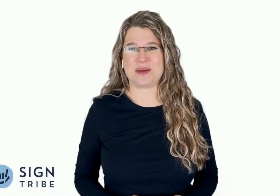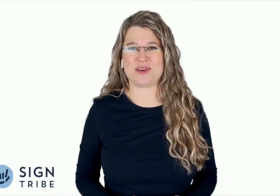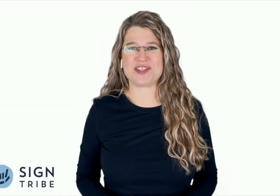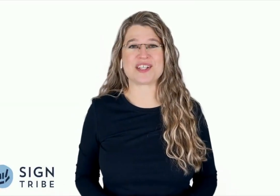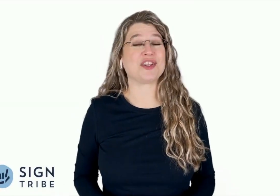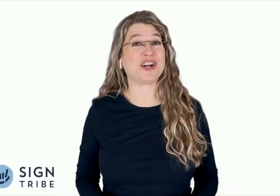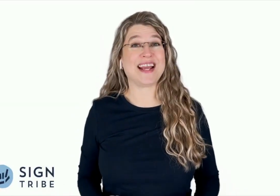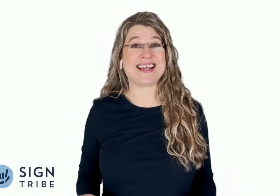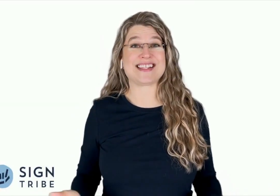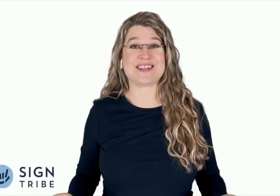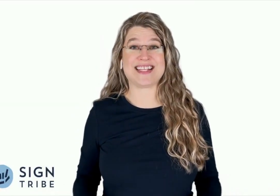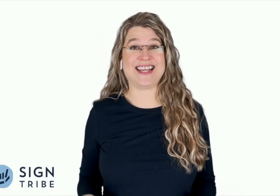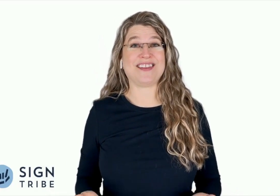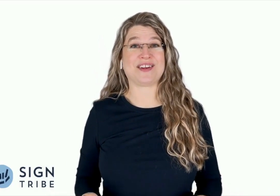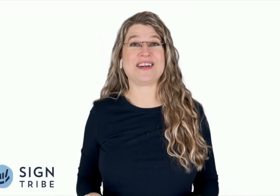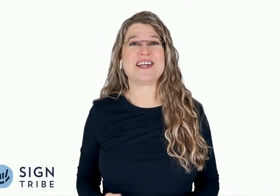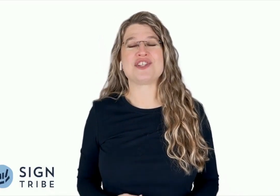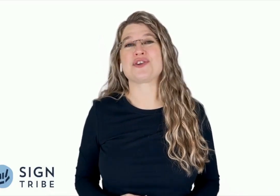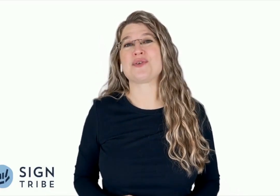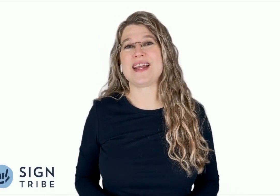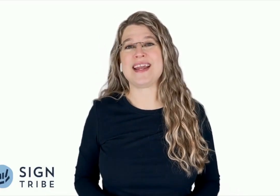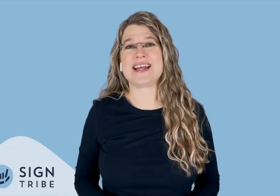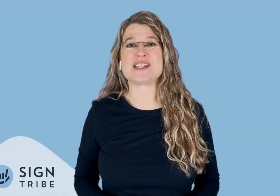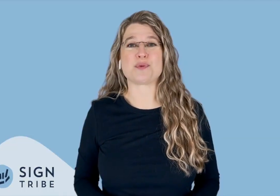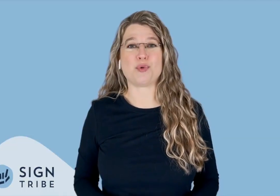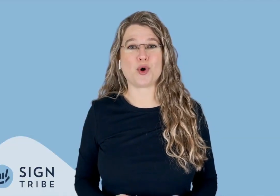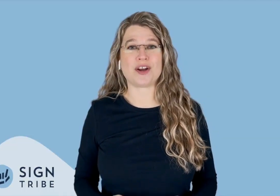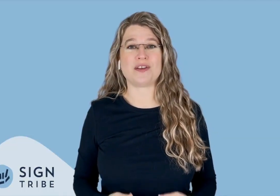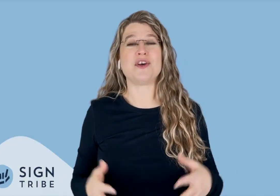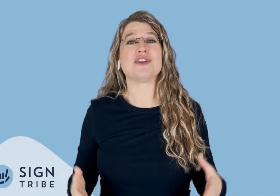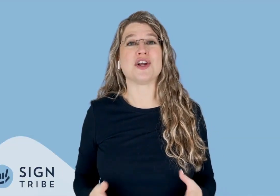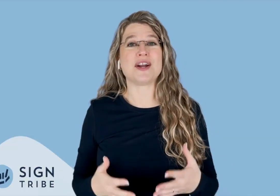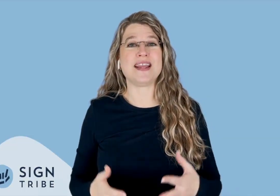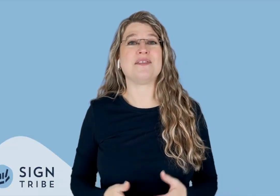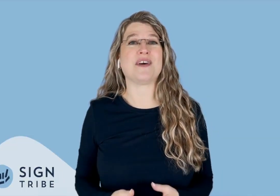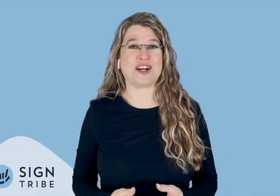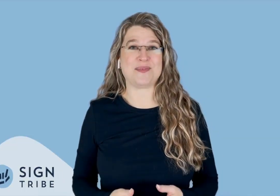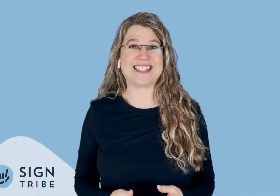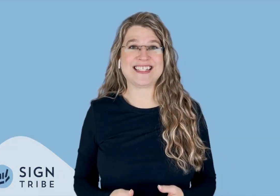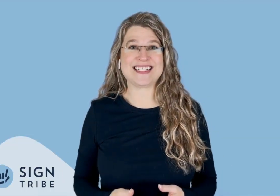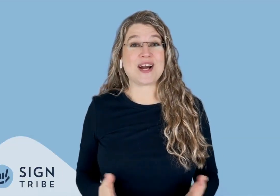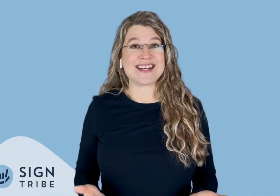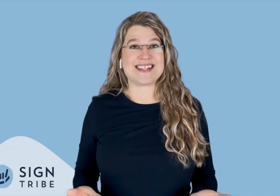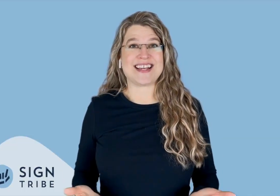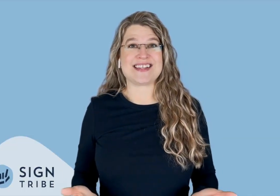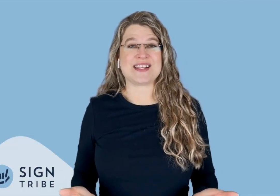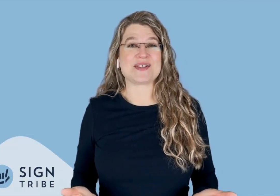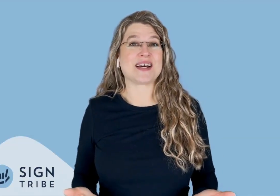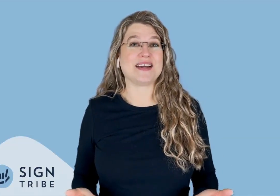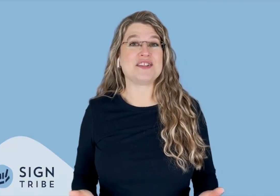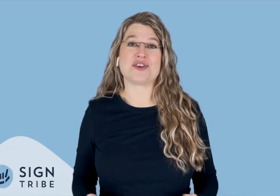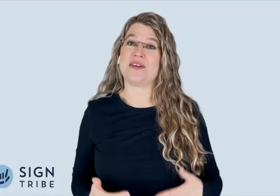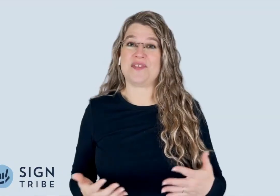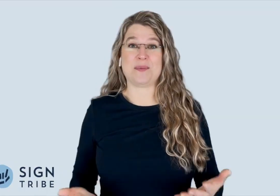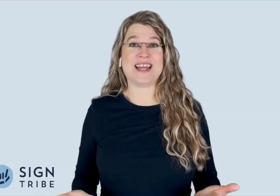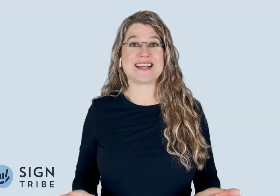members to learn ASL together to create a supportive learning environment. Practice ASL signs during family